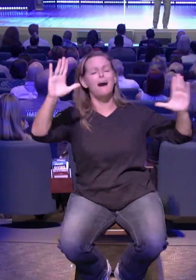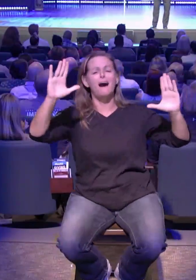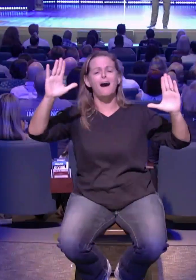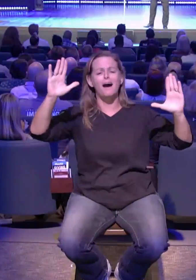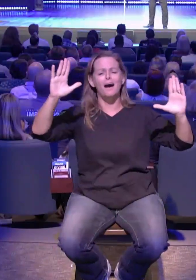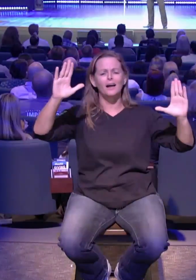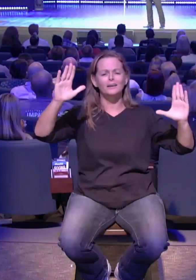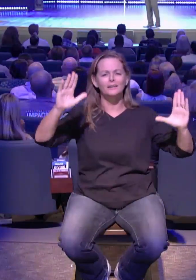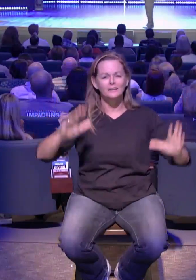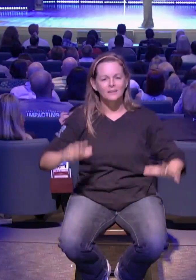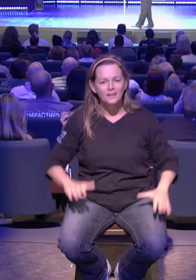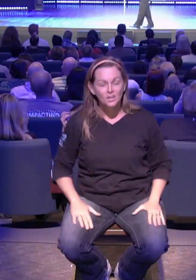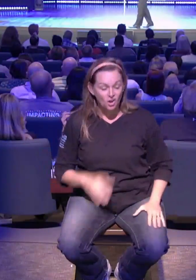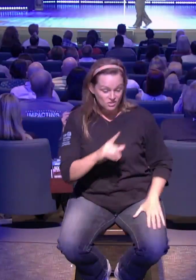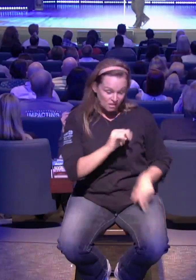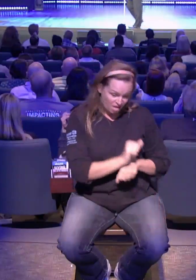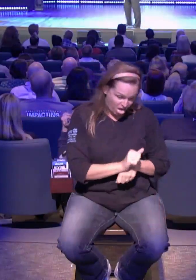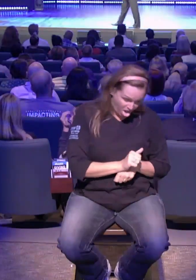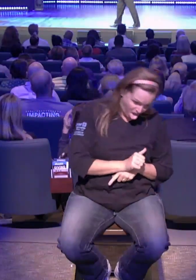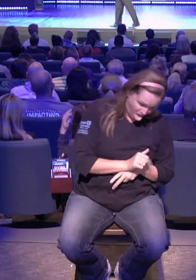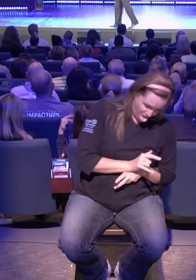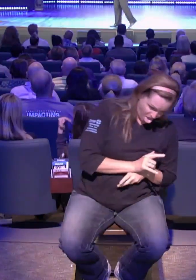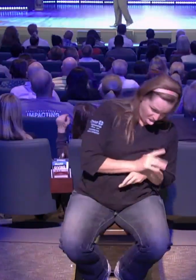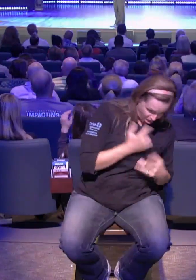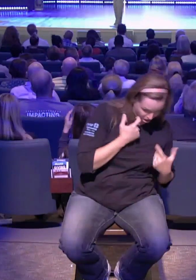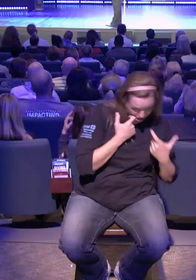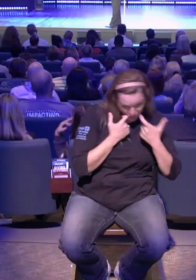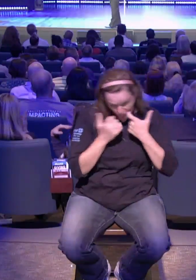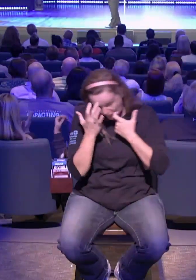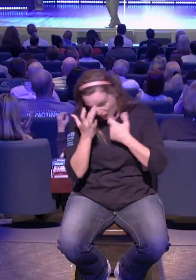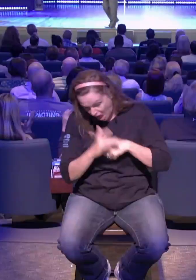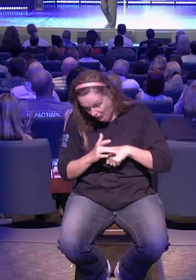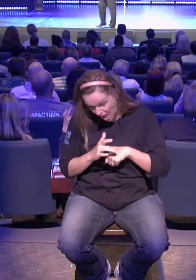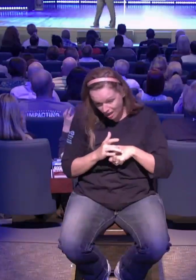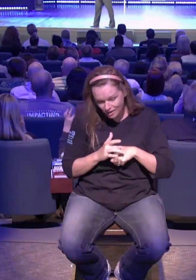know one thing, her life's been transformed.